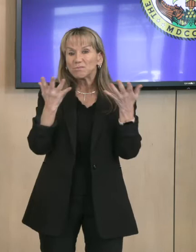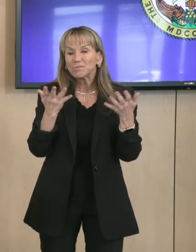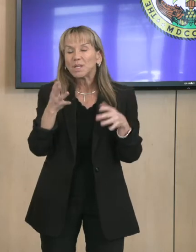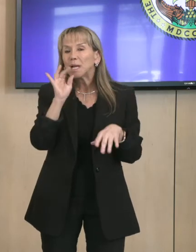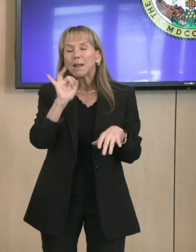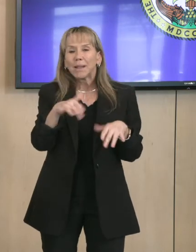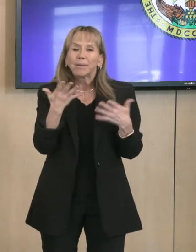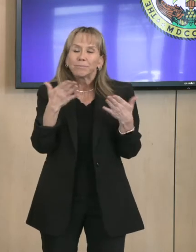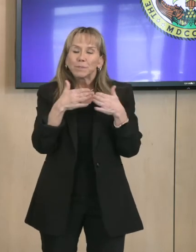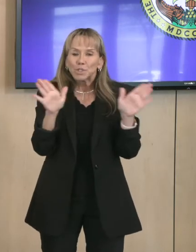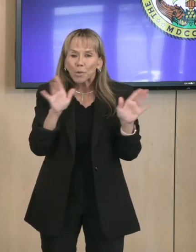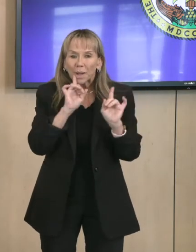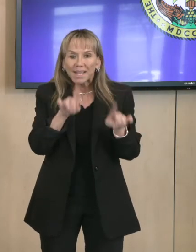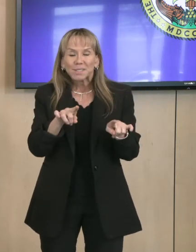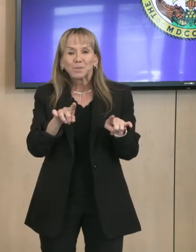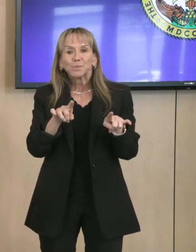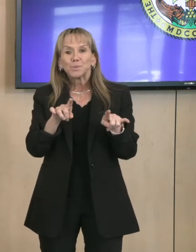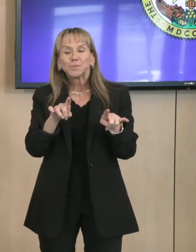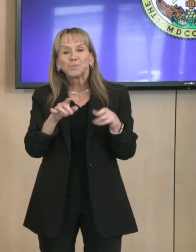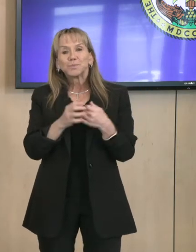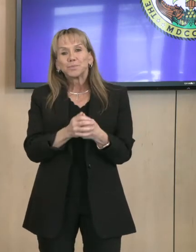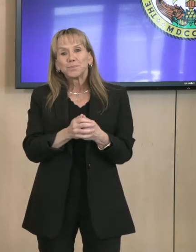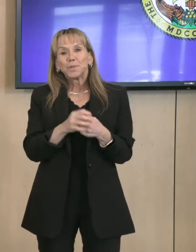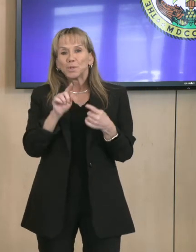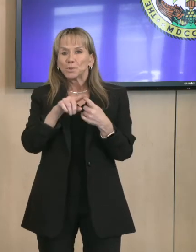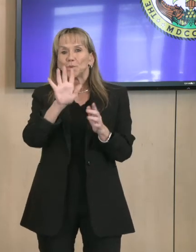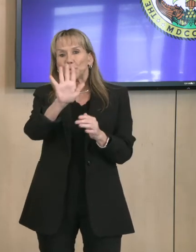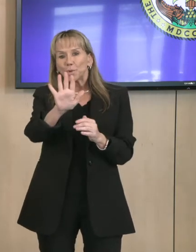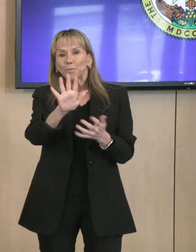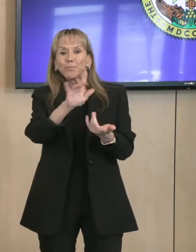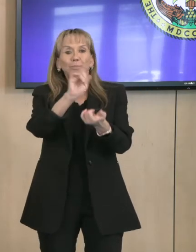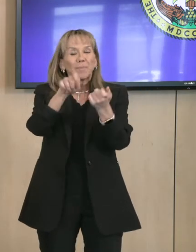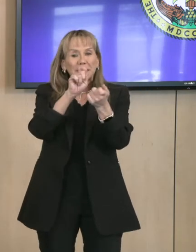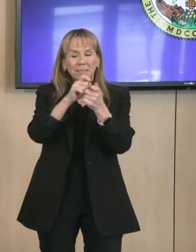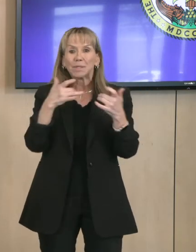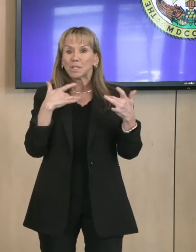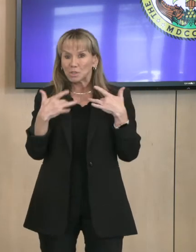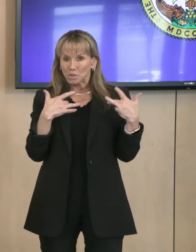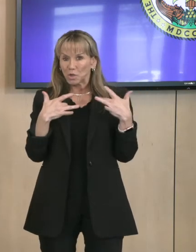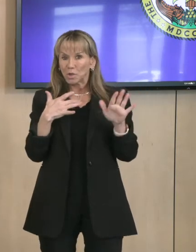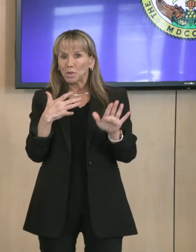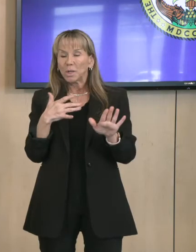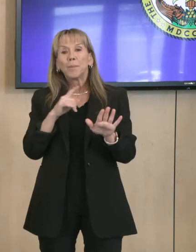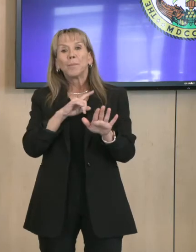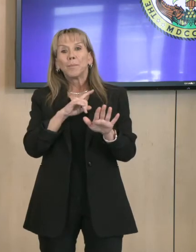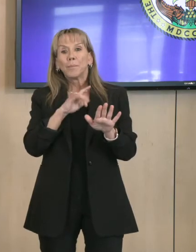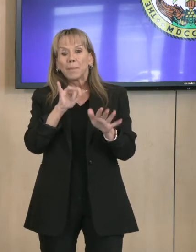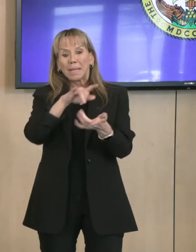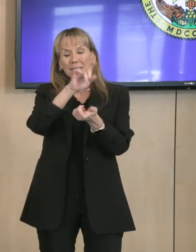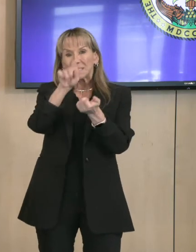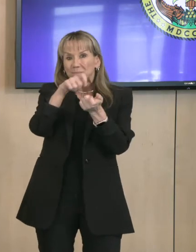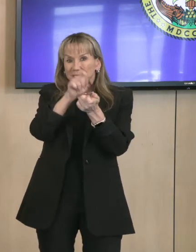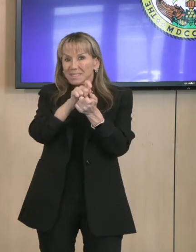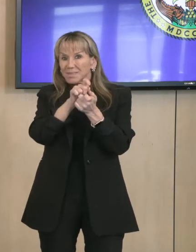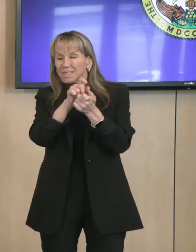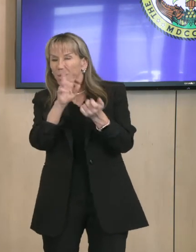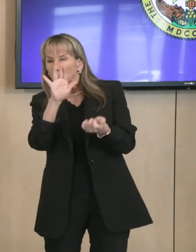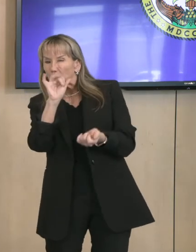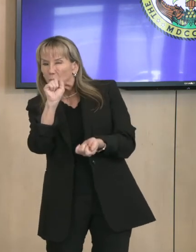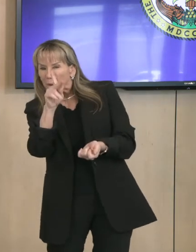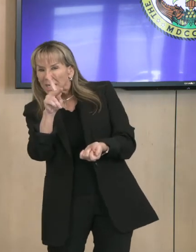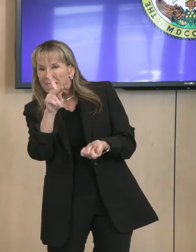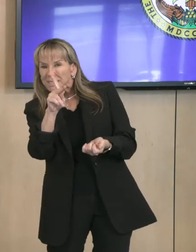a general answer to the specific concern is for a specific risk on a